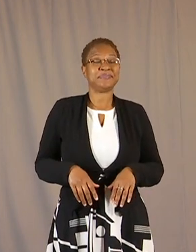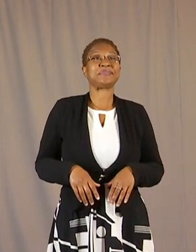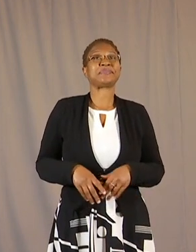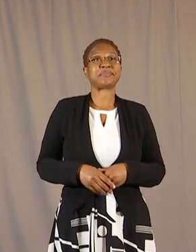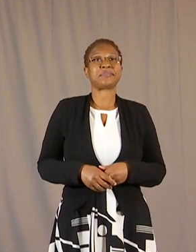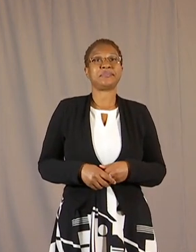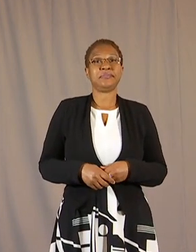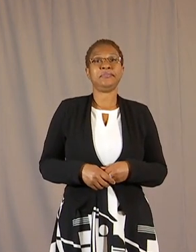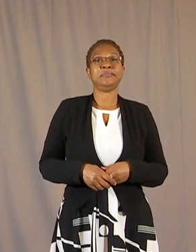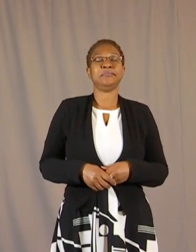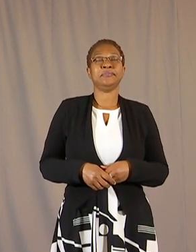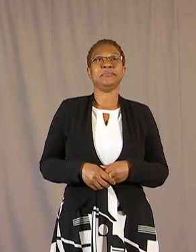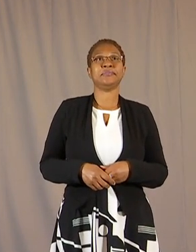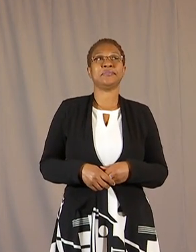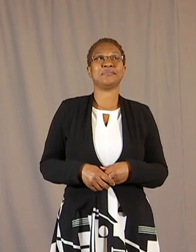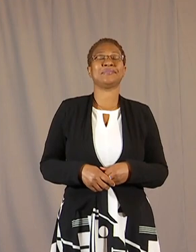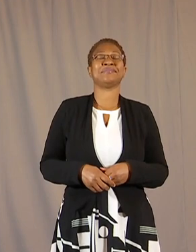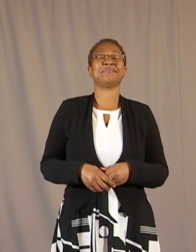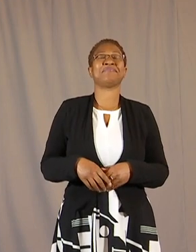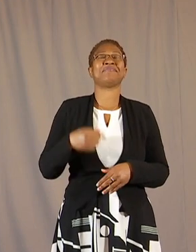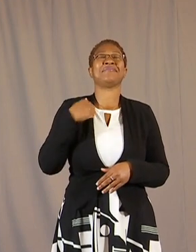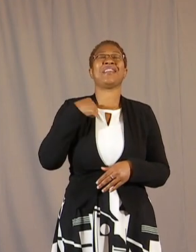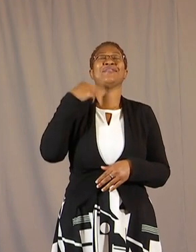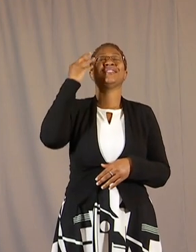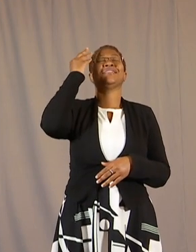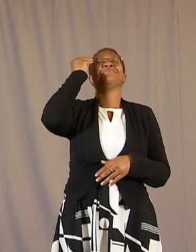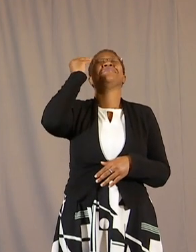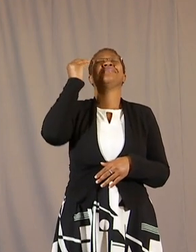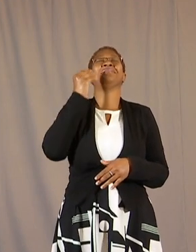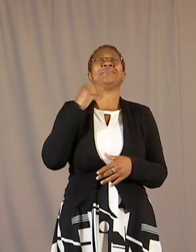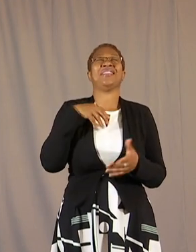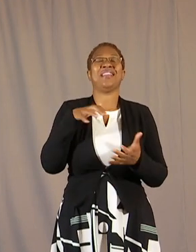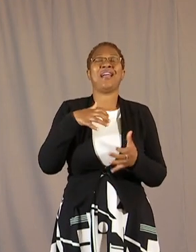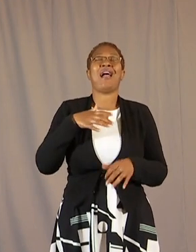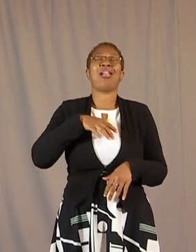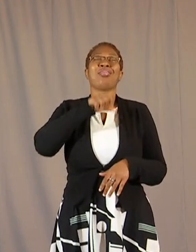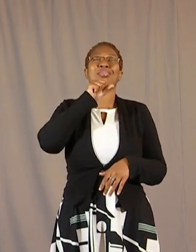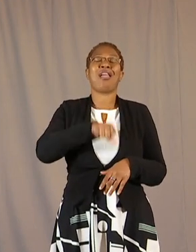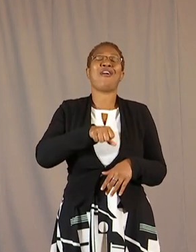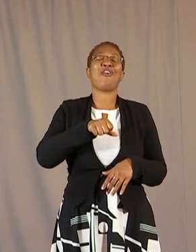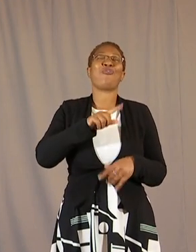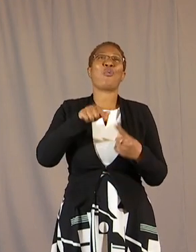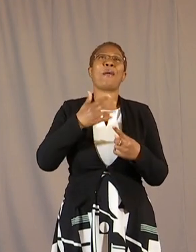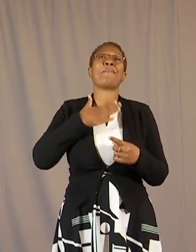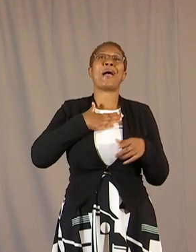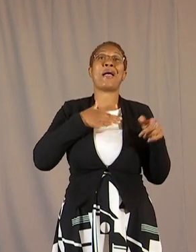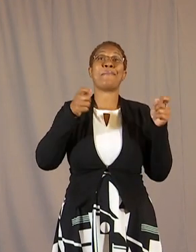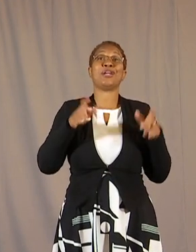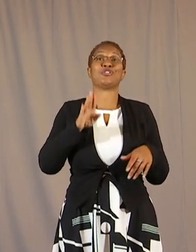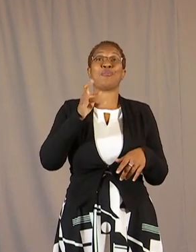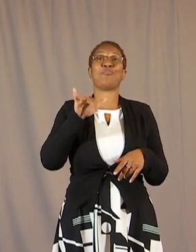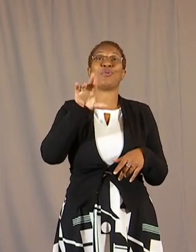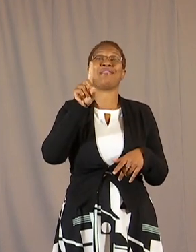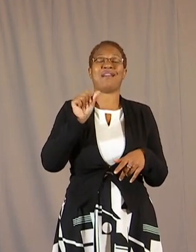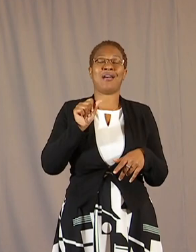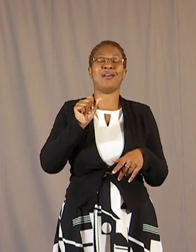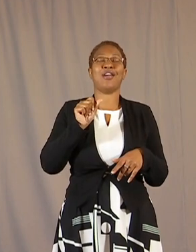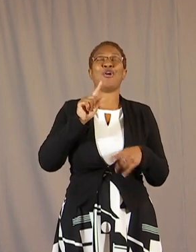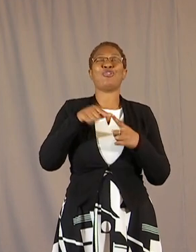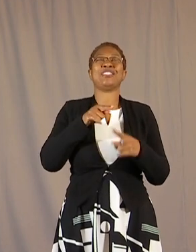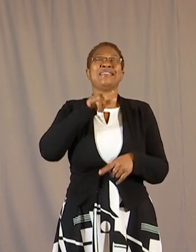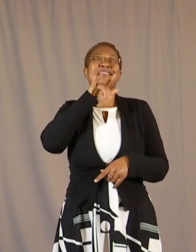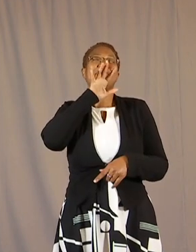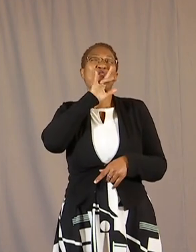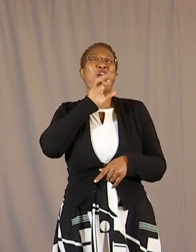I was joking inside of my head. I love it when my manager, Brenda, rolls her R's. Yesenia Murillo, I love that. Thank you so much.